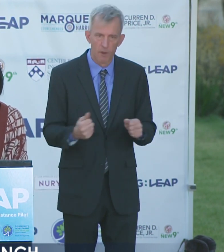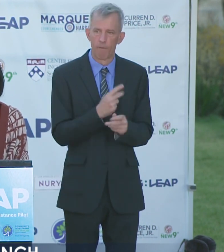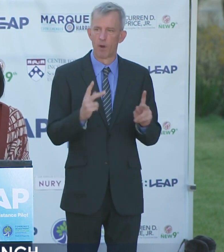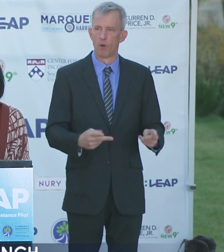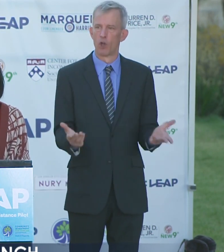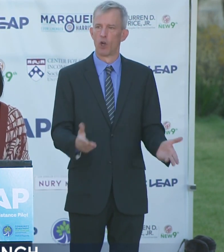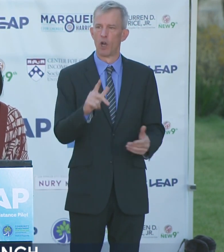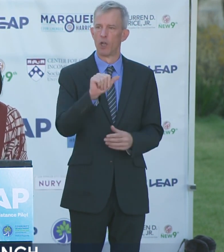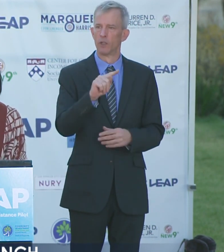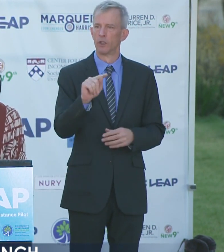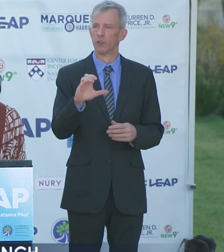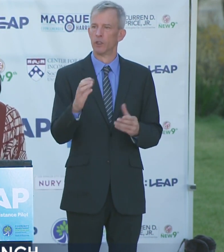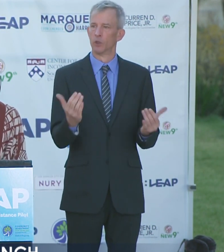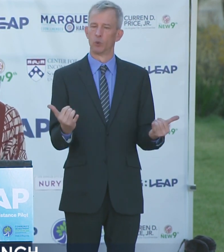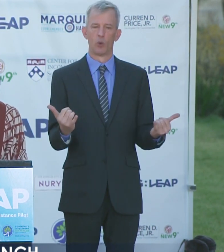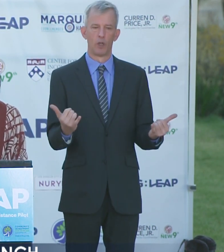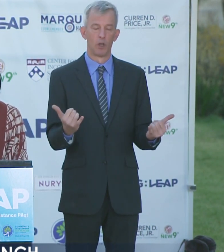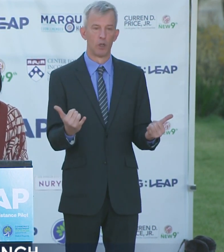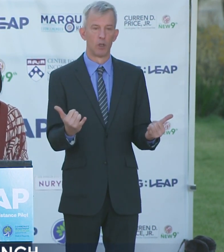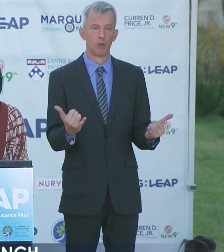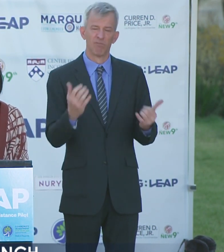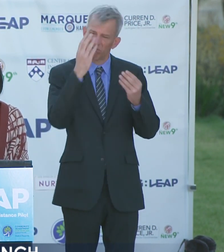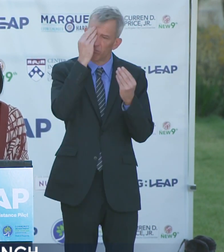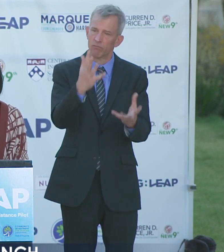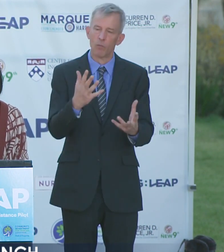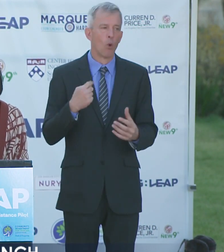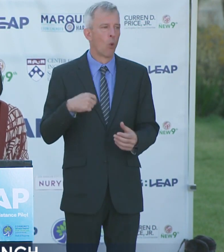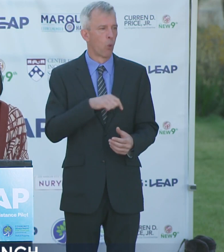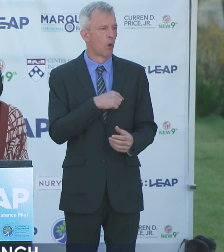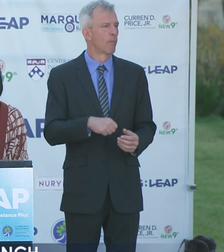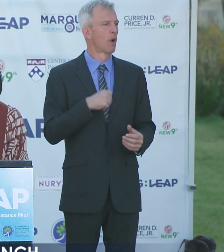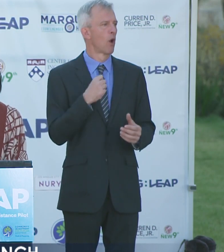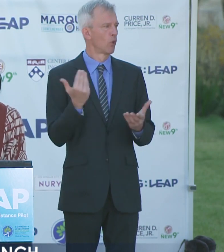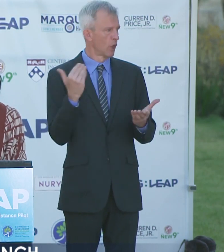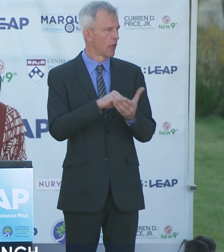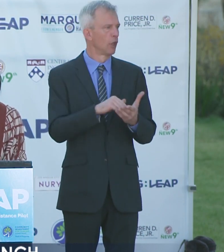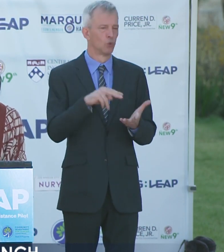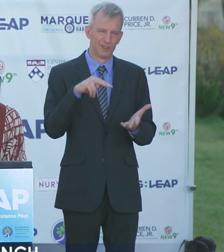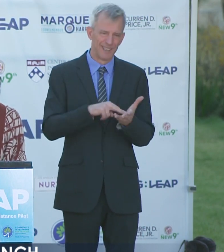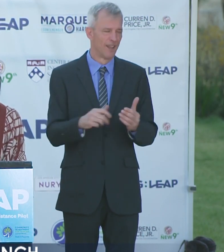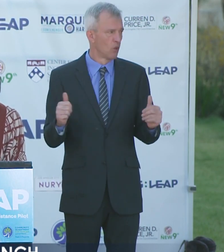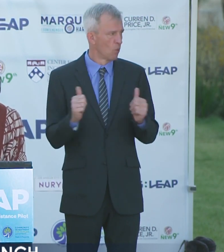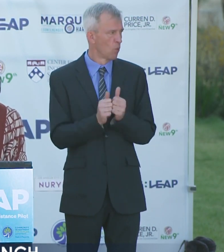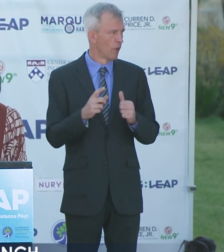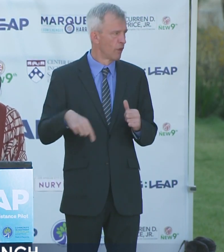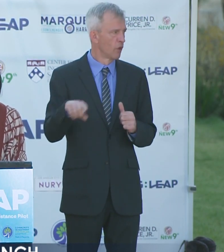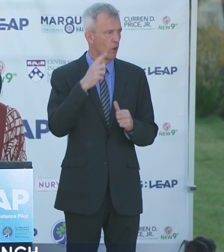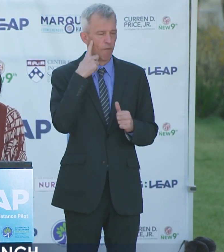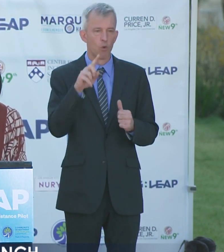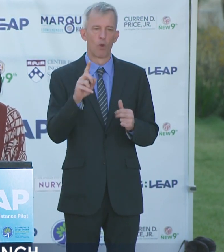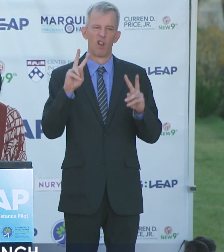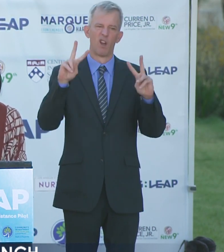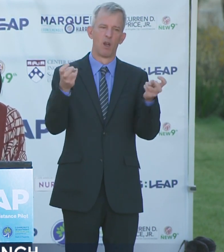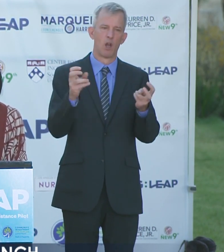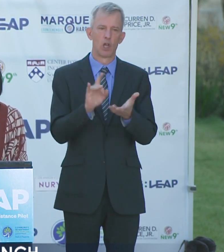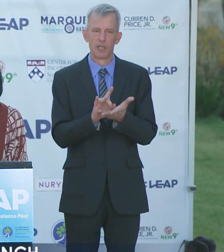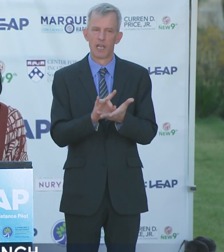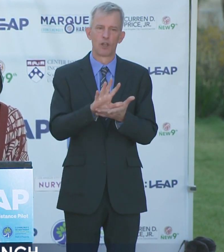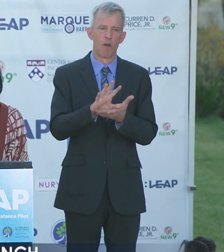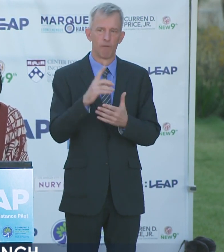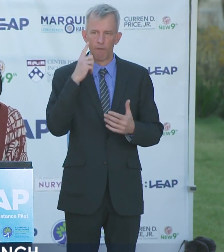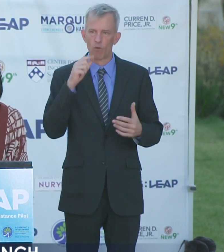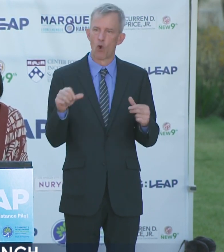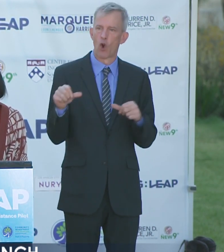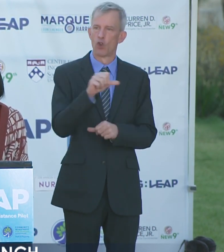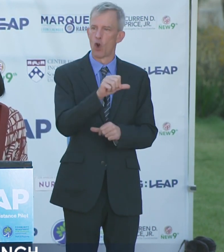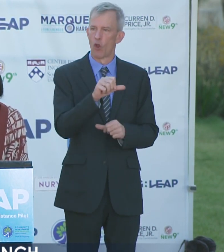LATTC today. Know that we are proud, once again, to stand with you for the kickoff for another initiative for our